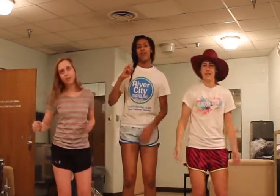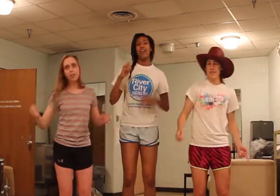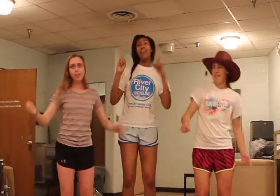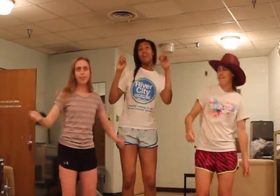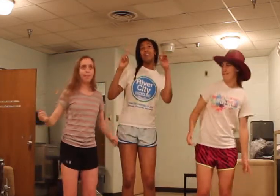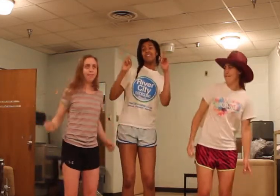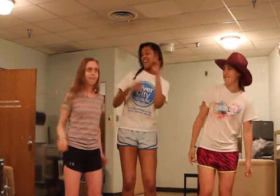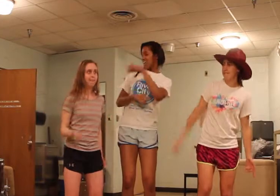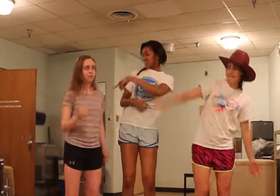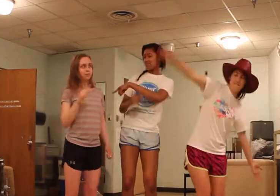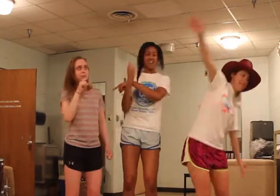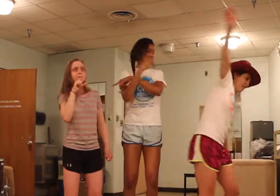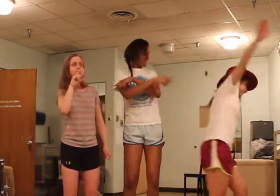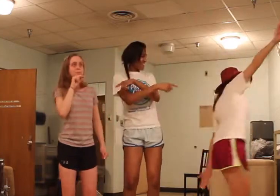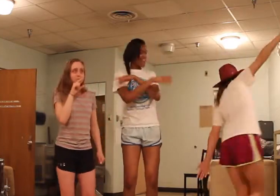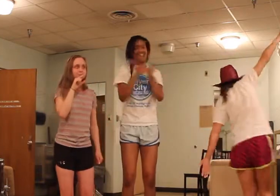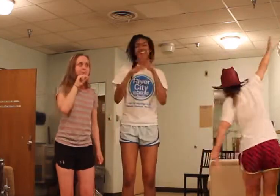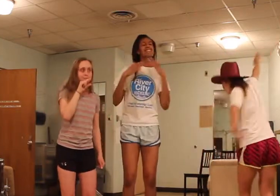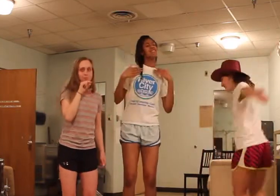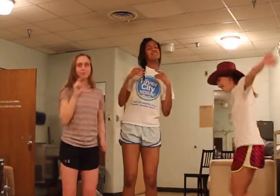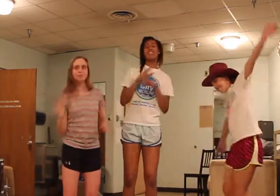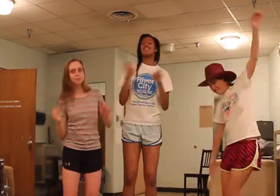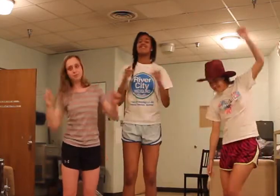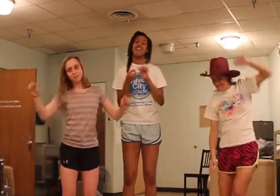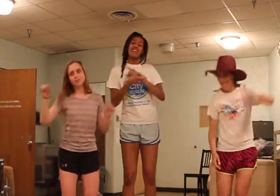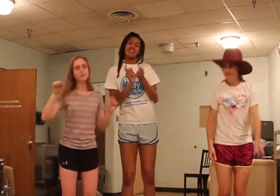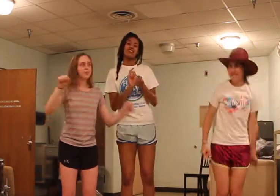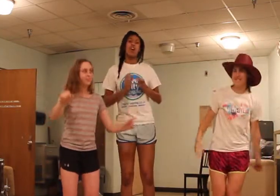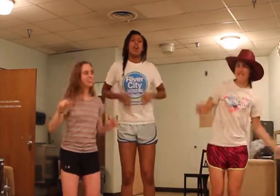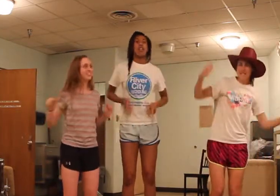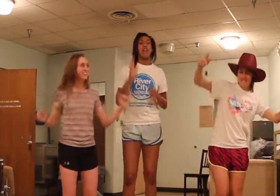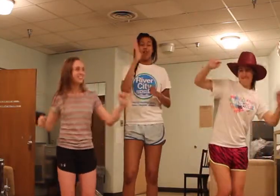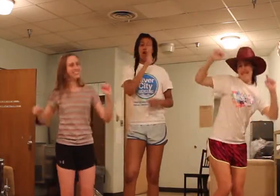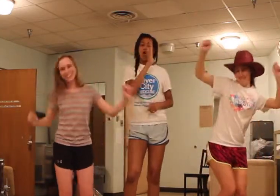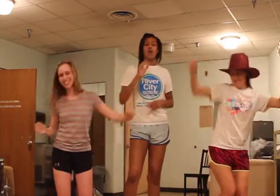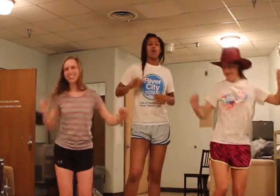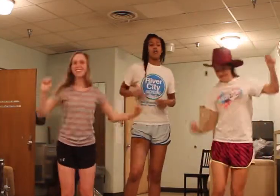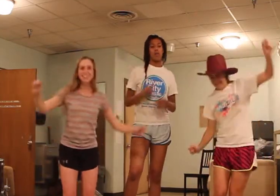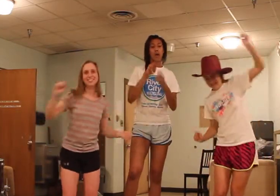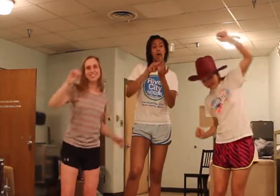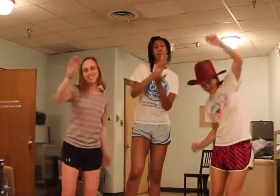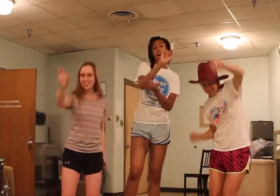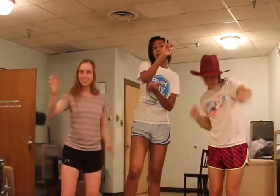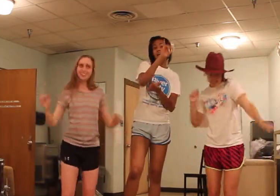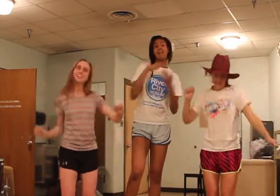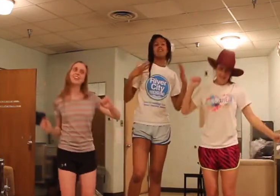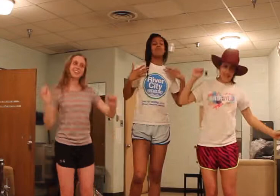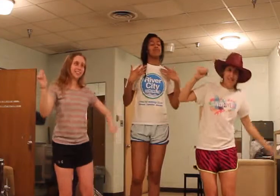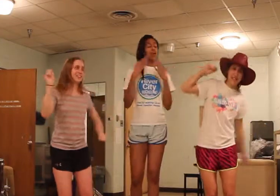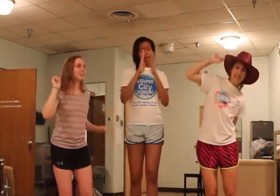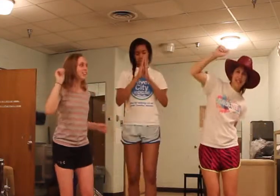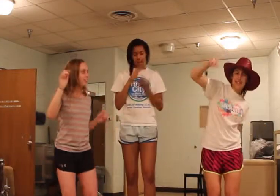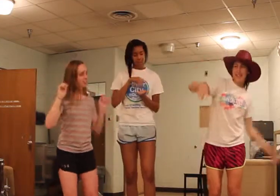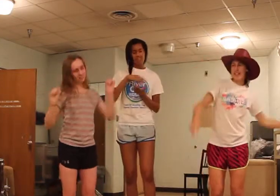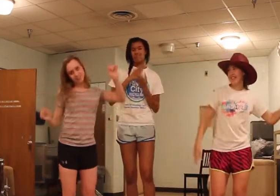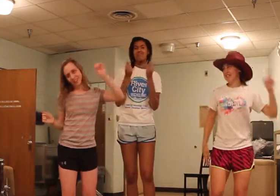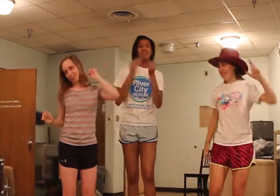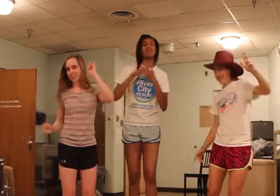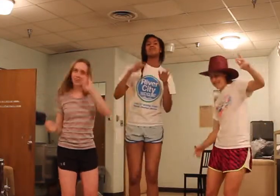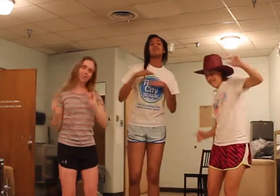Looking for the status of burning for blame Not just me and everything changed Living hotels, swing on brains Let's say, money ain't a thing Club jumping